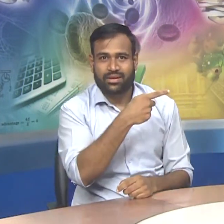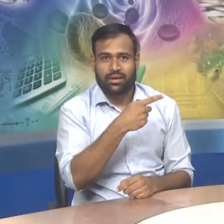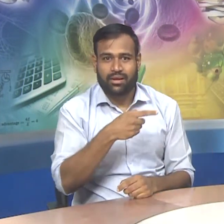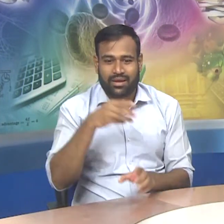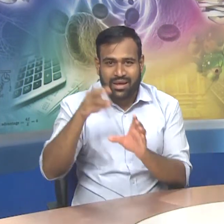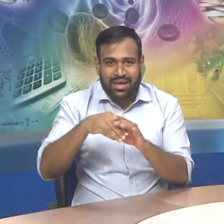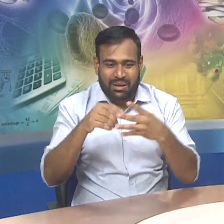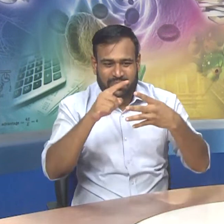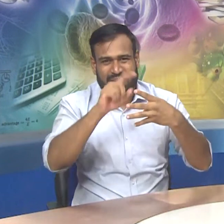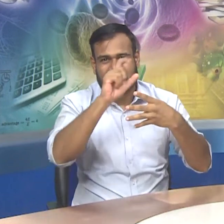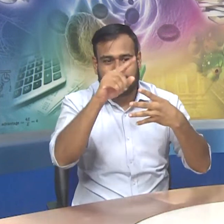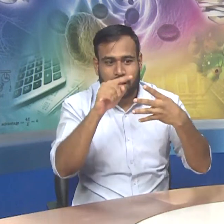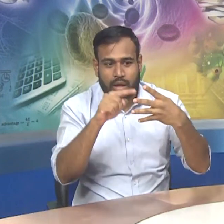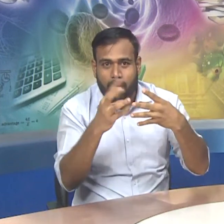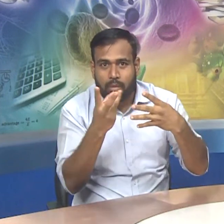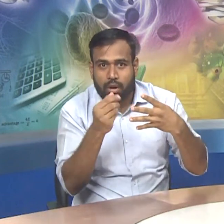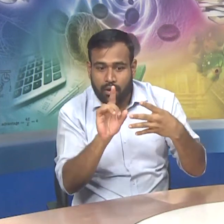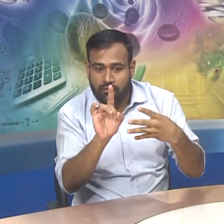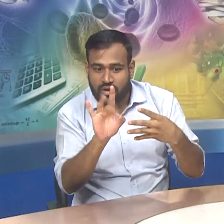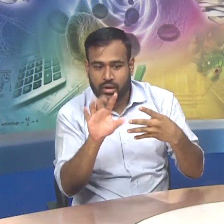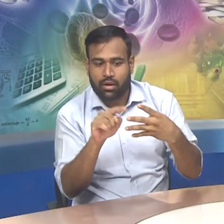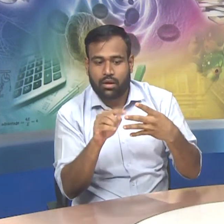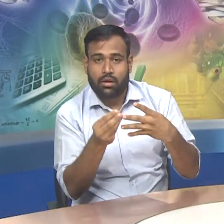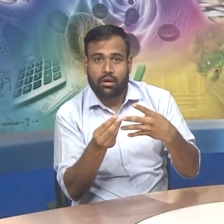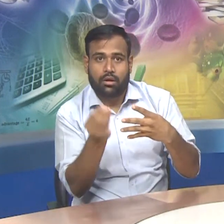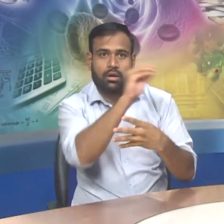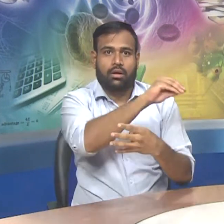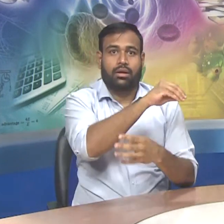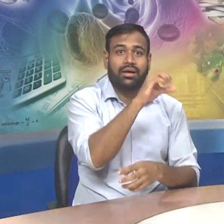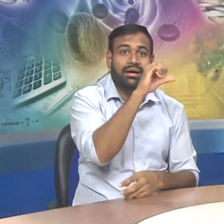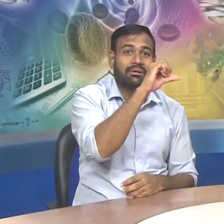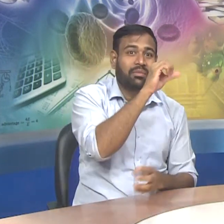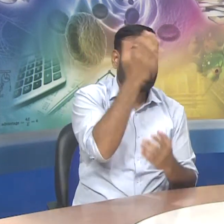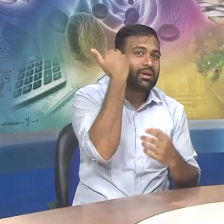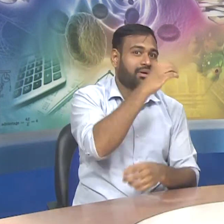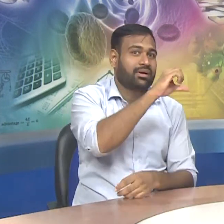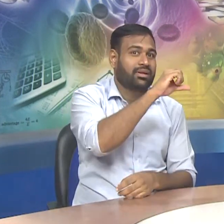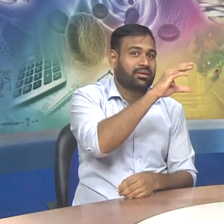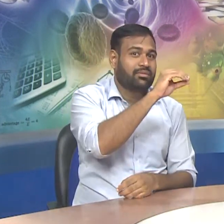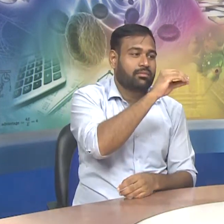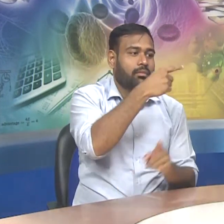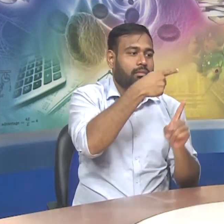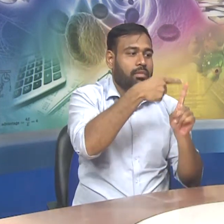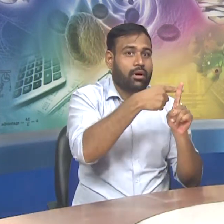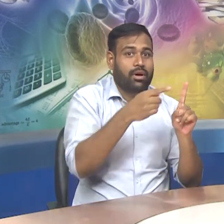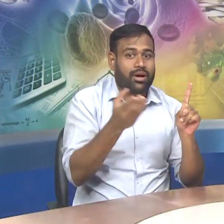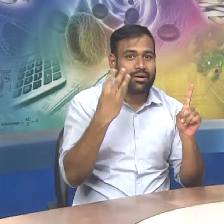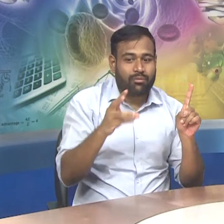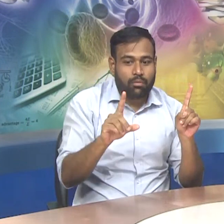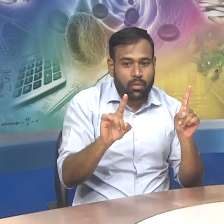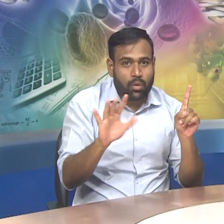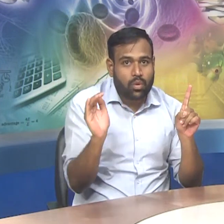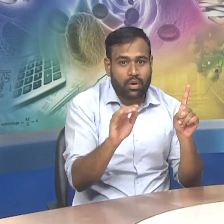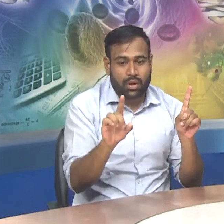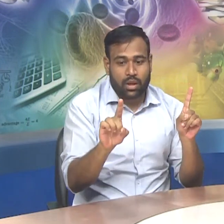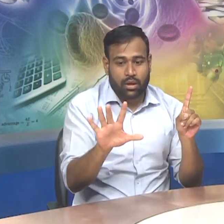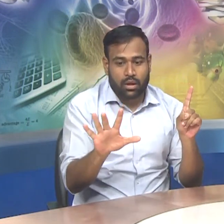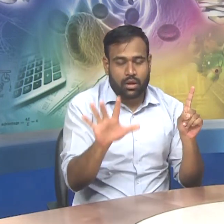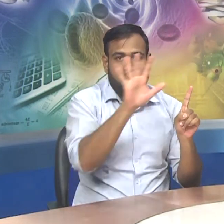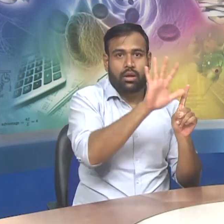So now you can have a look at this image. Now these votes, when after transferred to the next,